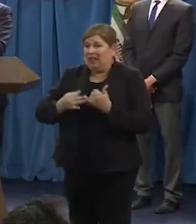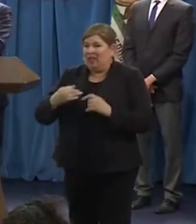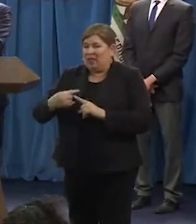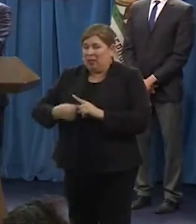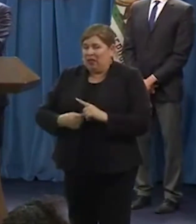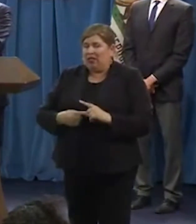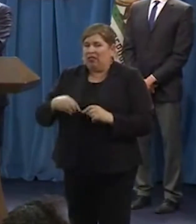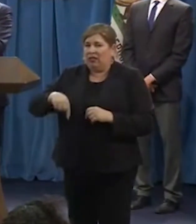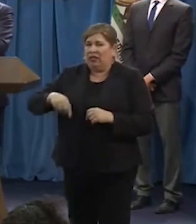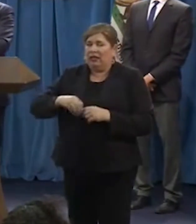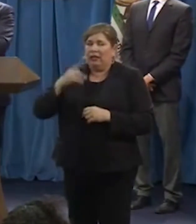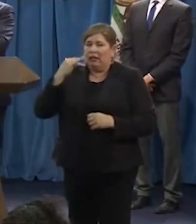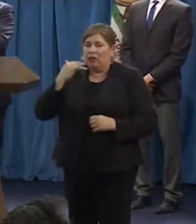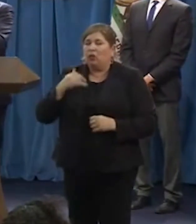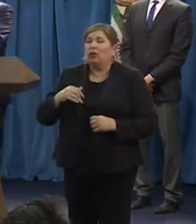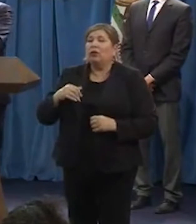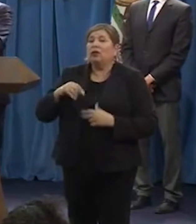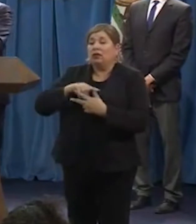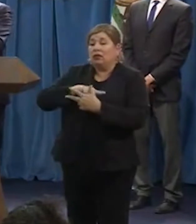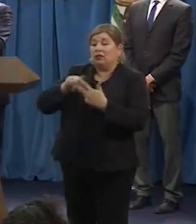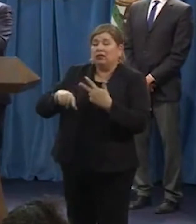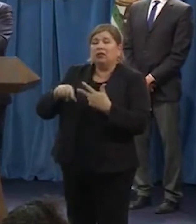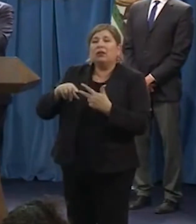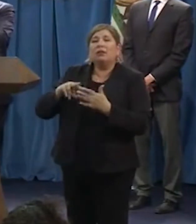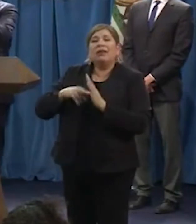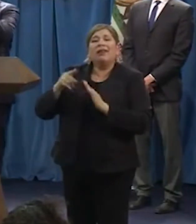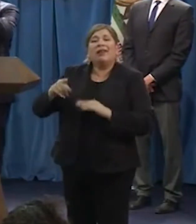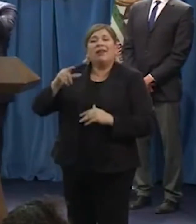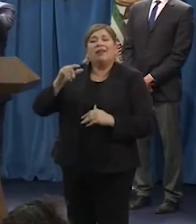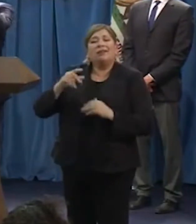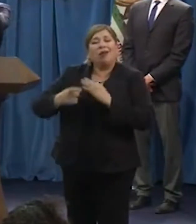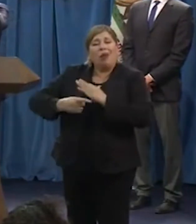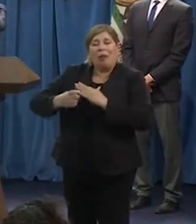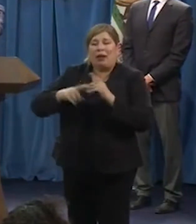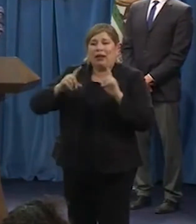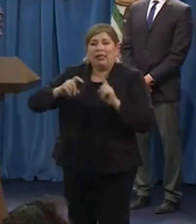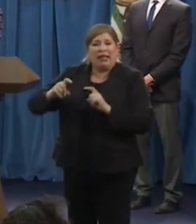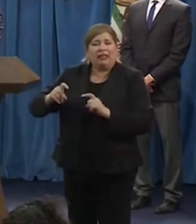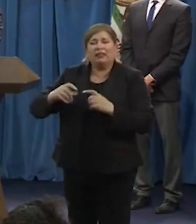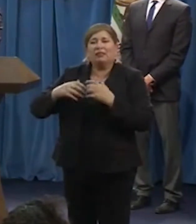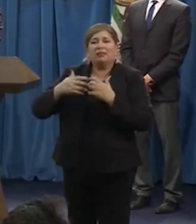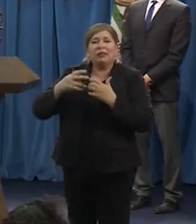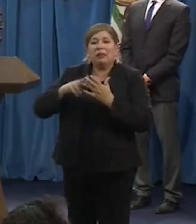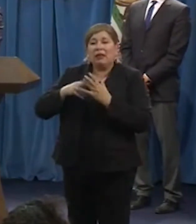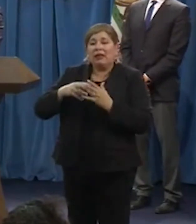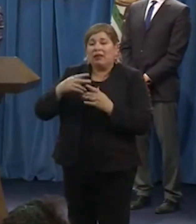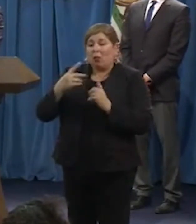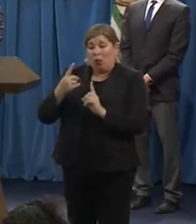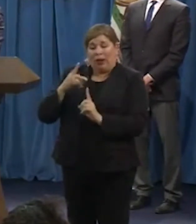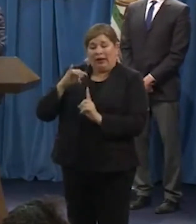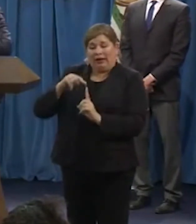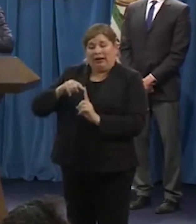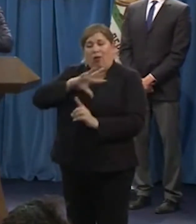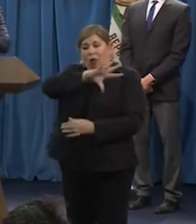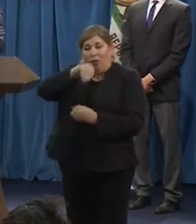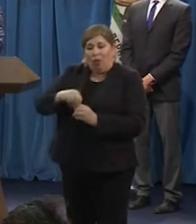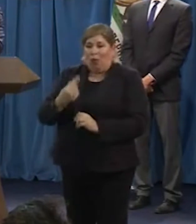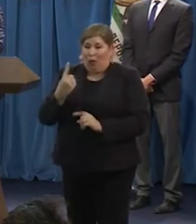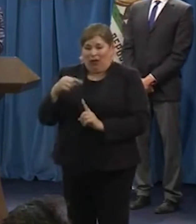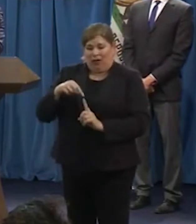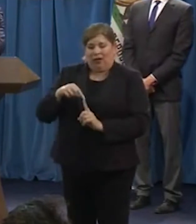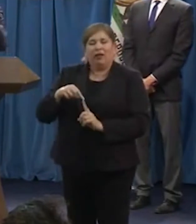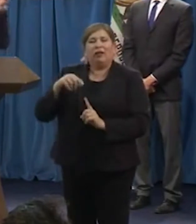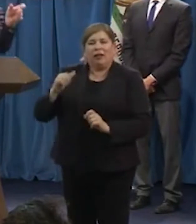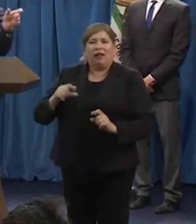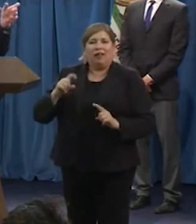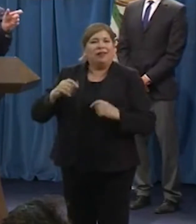particularly here in California, these are automated tests. In essence, it's all-in-one kit that then allows them to